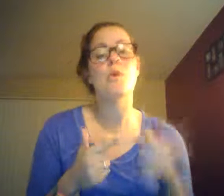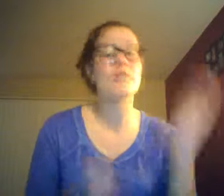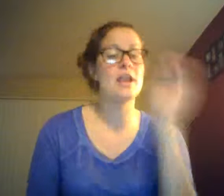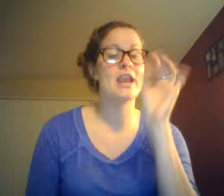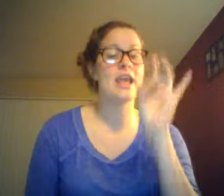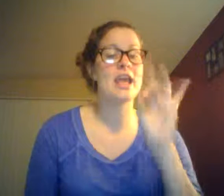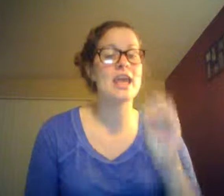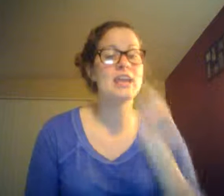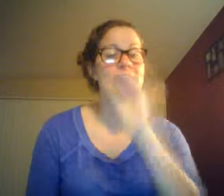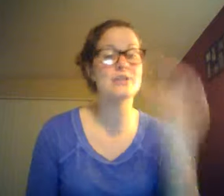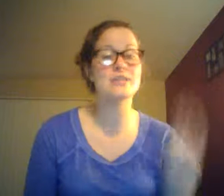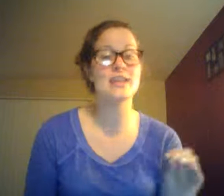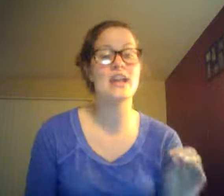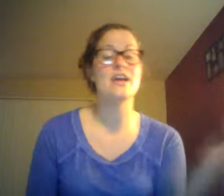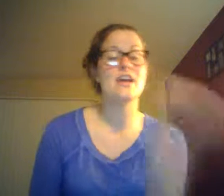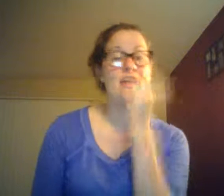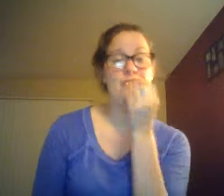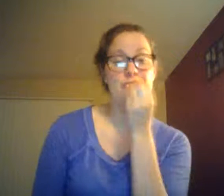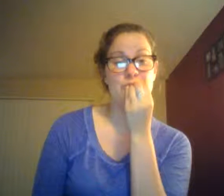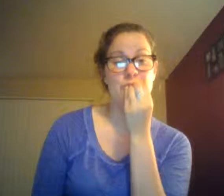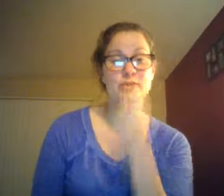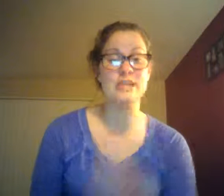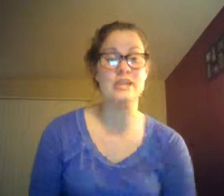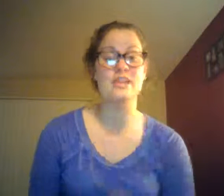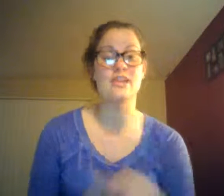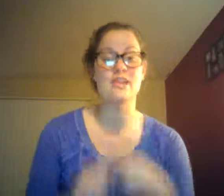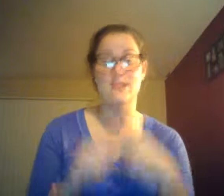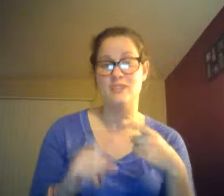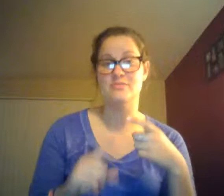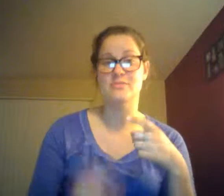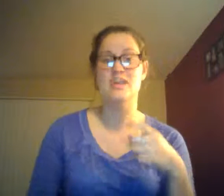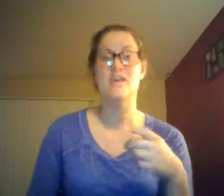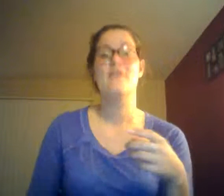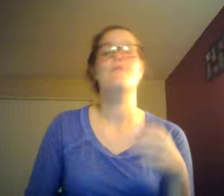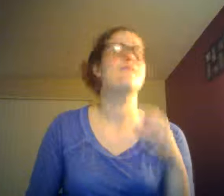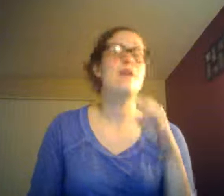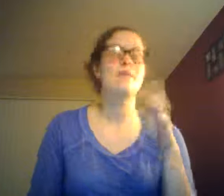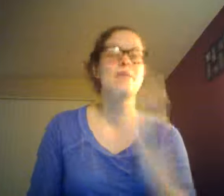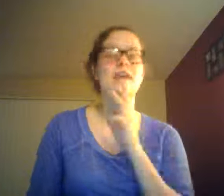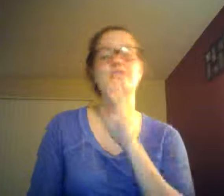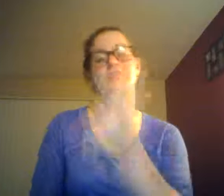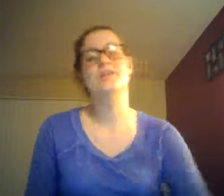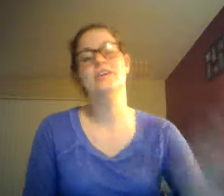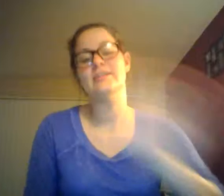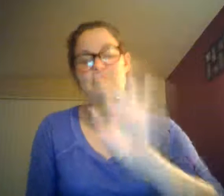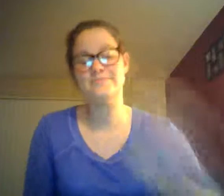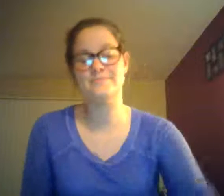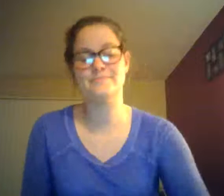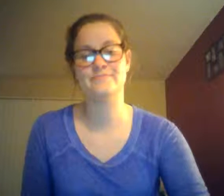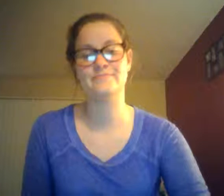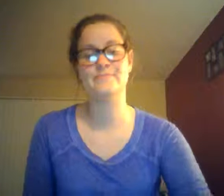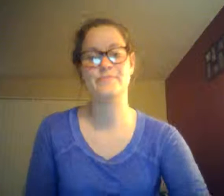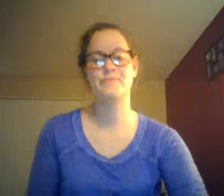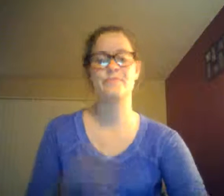More than 80% of the food we eat comes from the estuary.